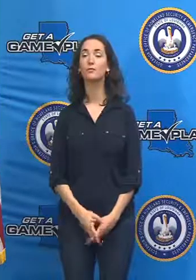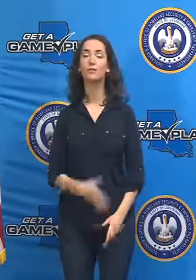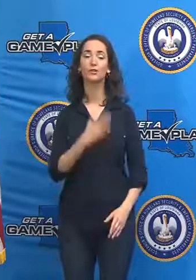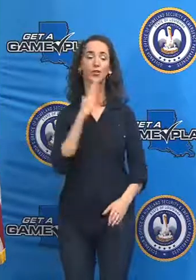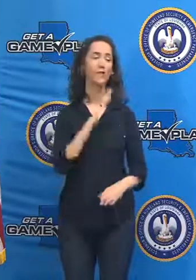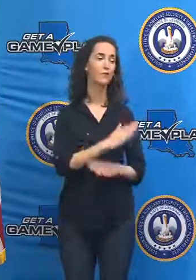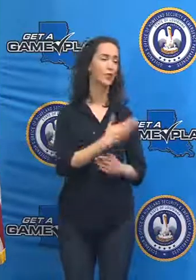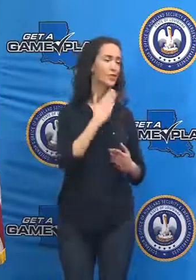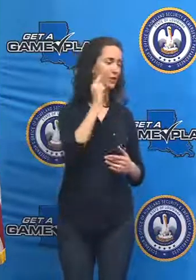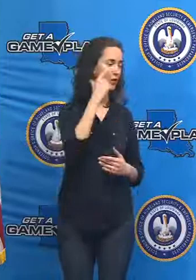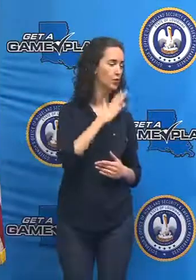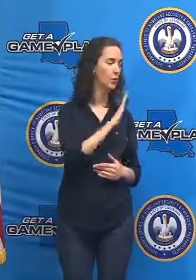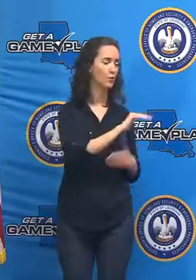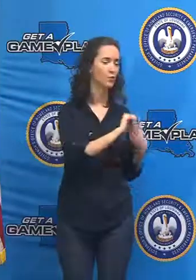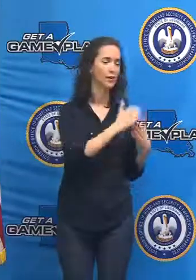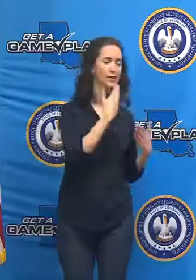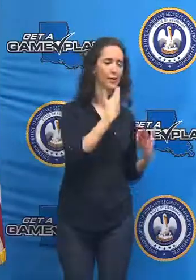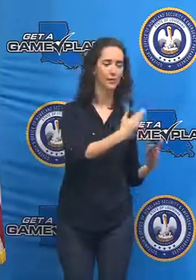Thank you, governor. Thank you for your leadership.